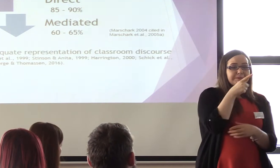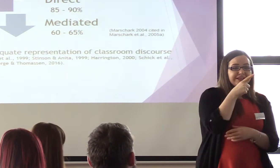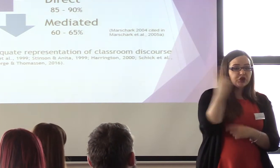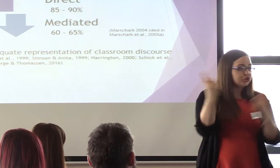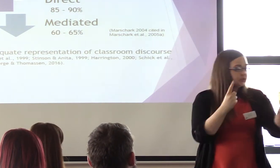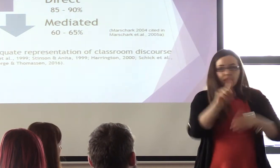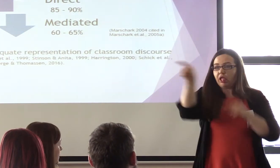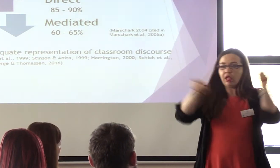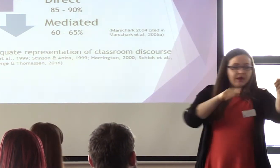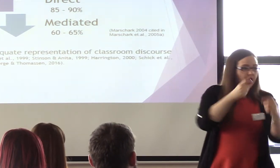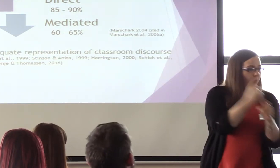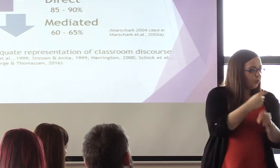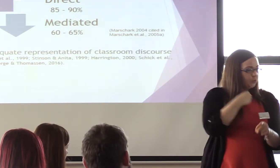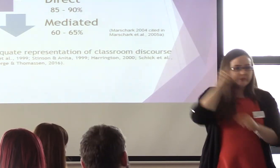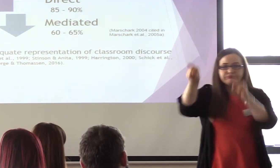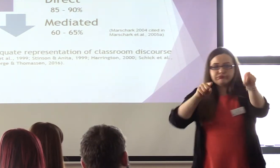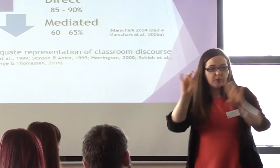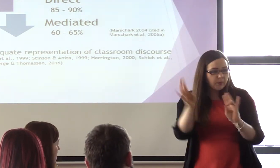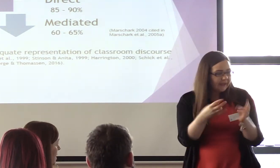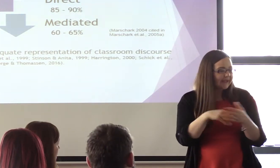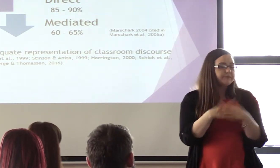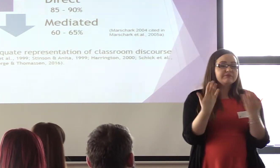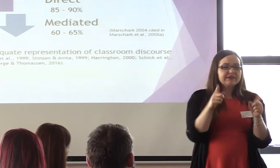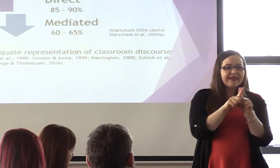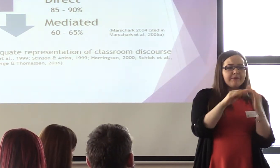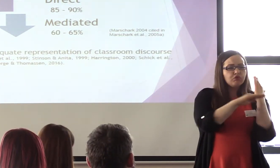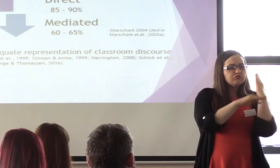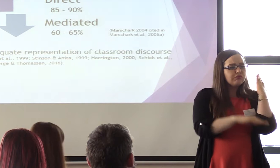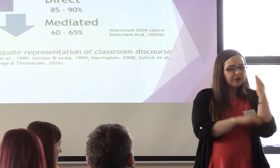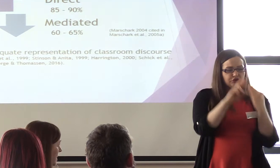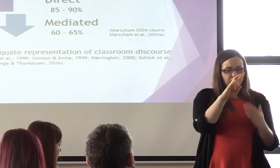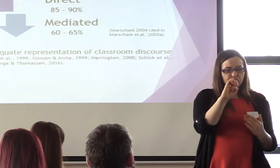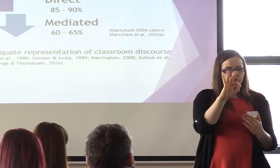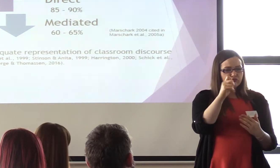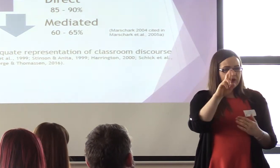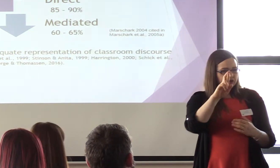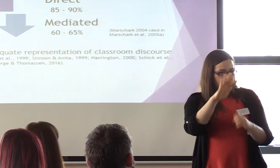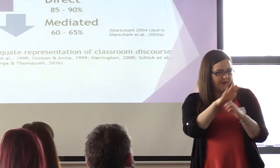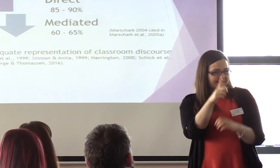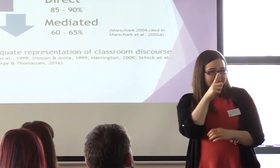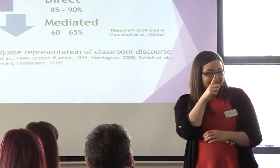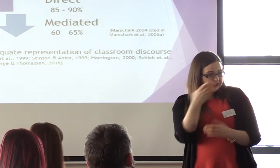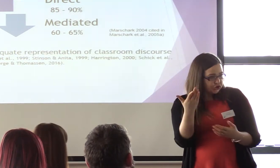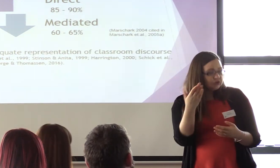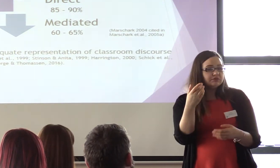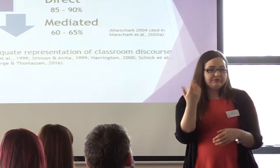rapidly, different speakers speaking at different times. It's hard to interpret for, the same individual or different individuals at the same